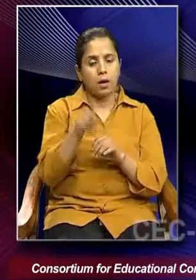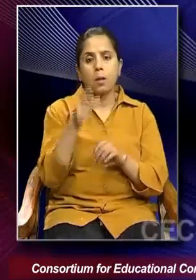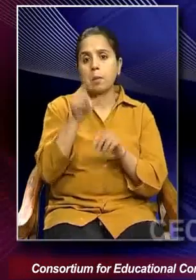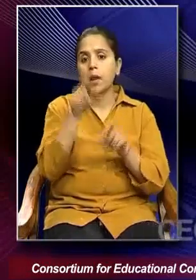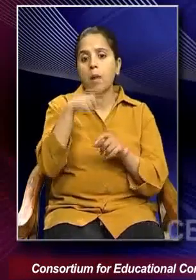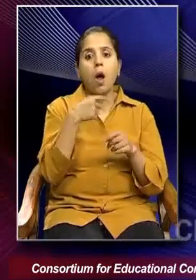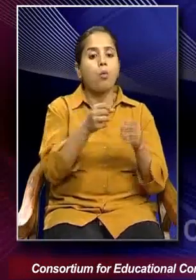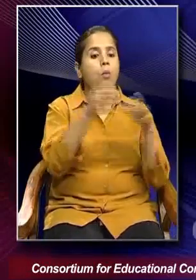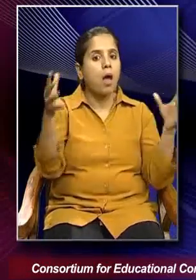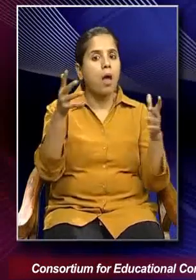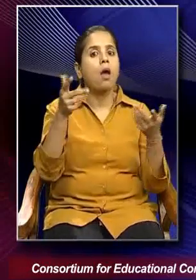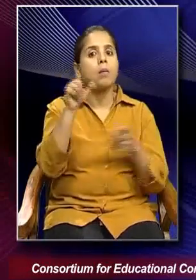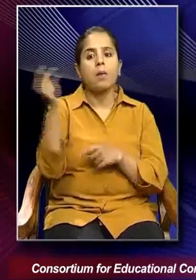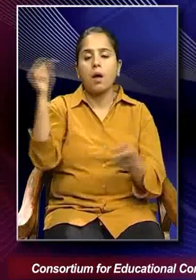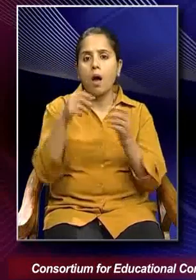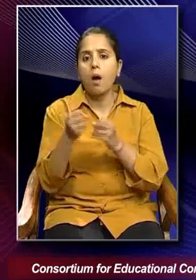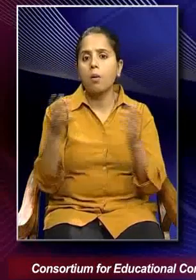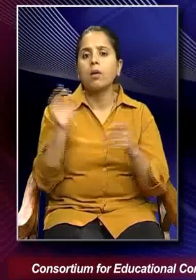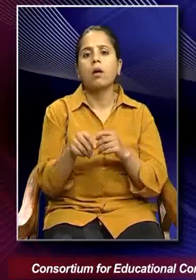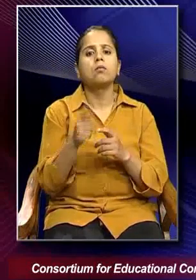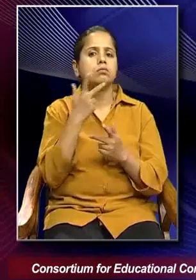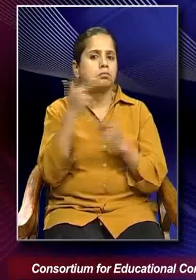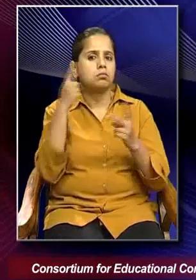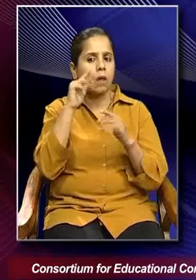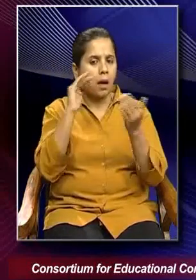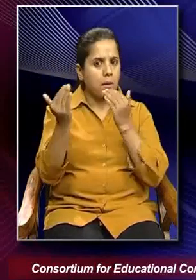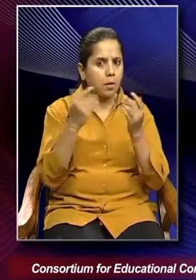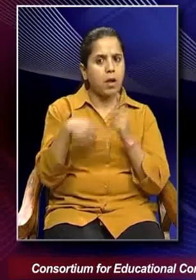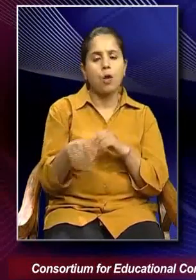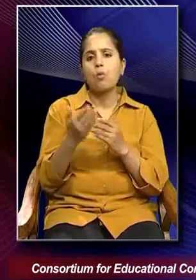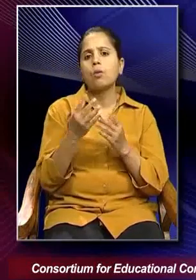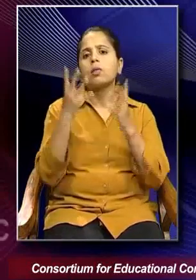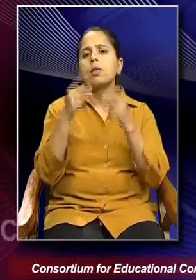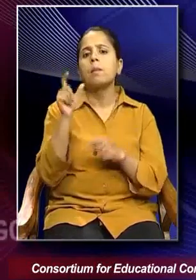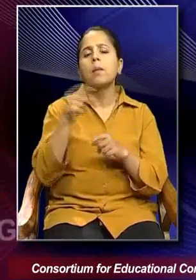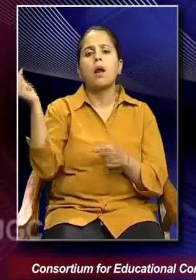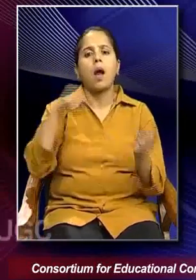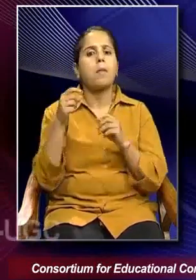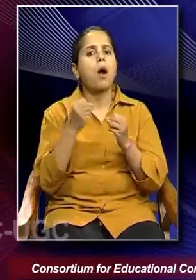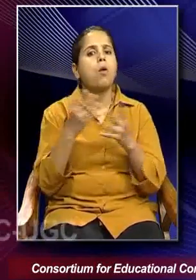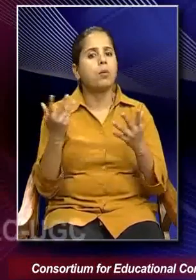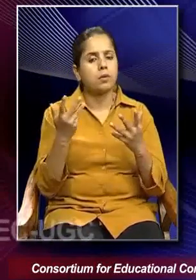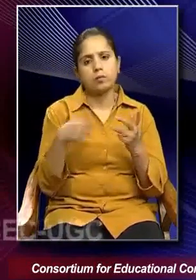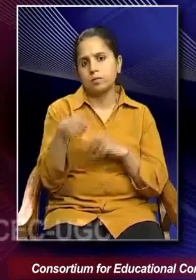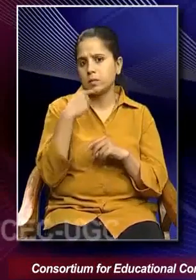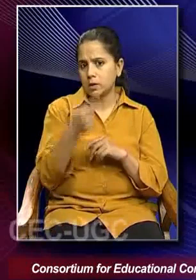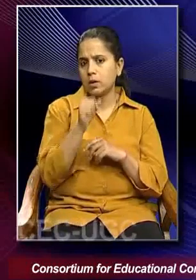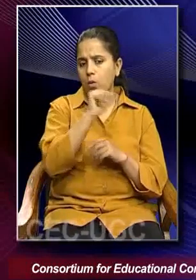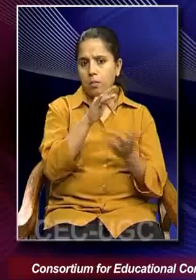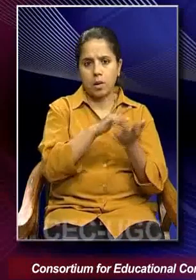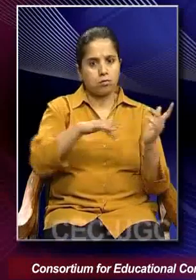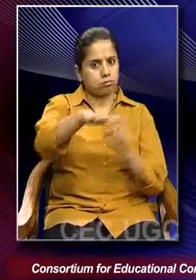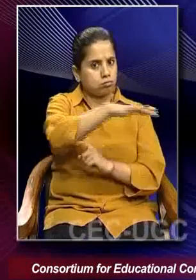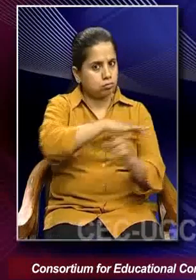method can help us to make an indirect estimation about the possible number of migrants who are there in a particular region or